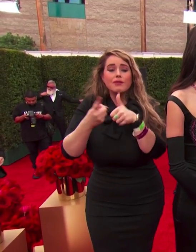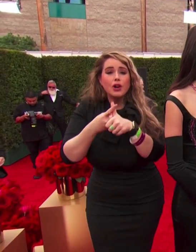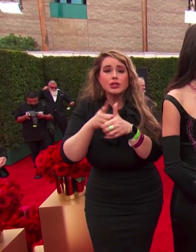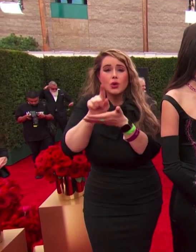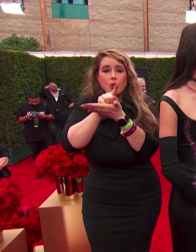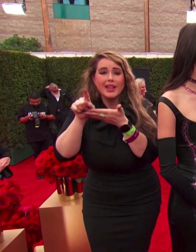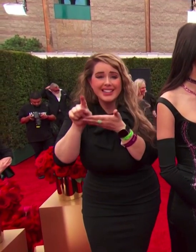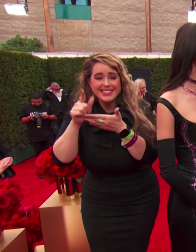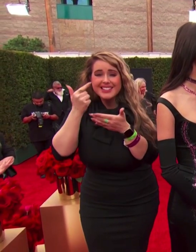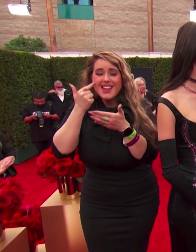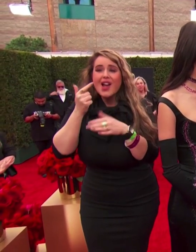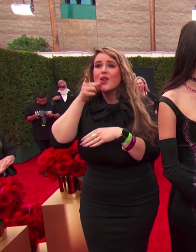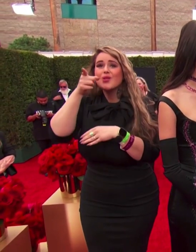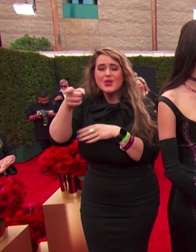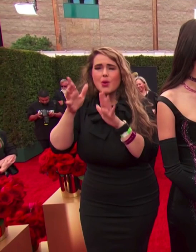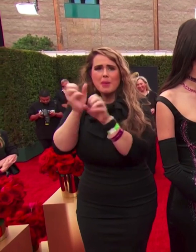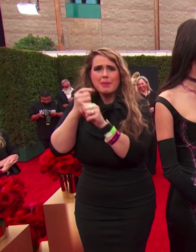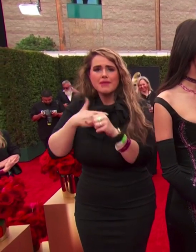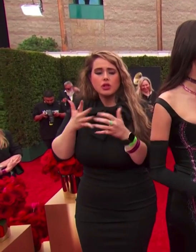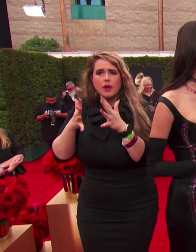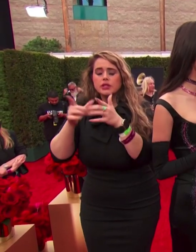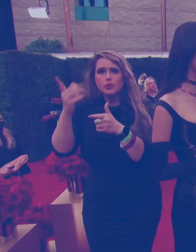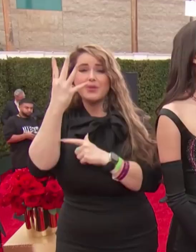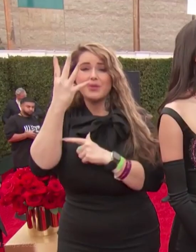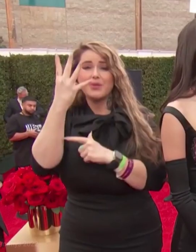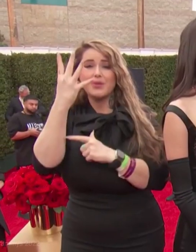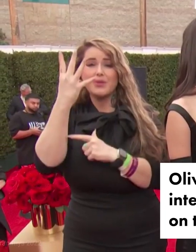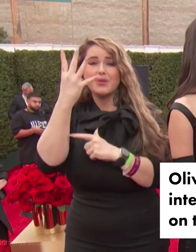week. You got me so nervous because you look so gorgeous.